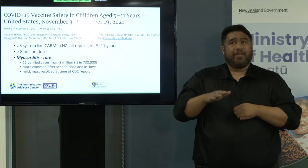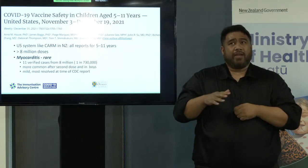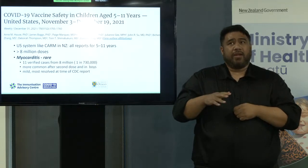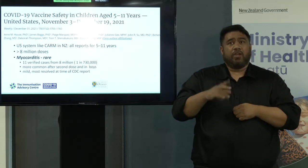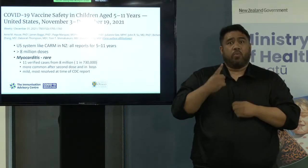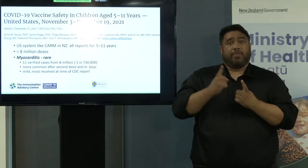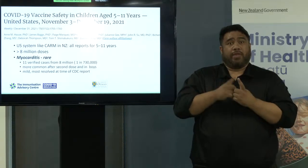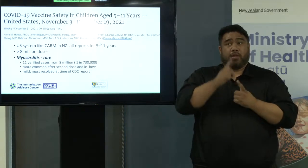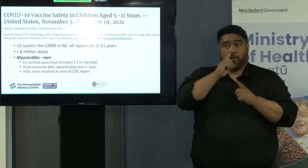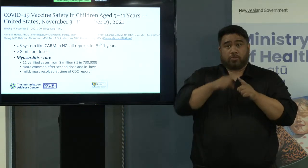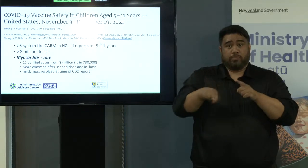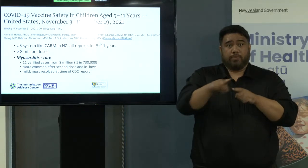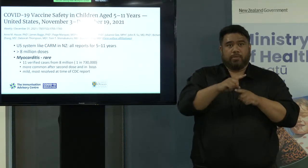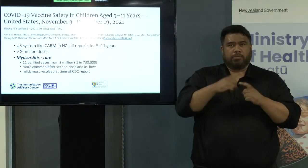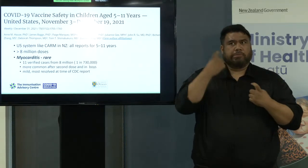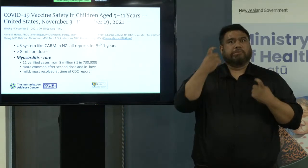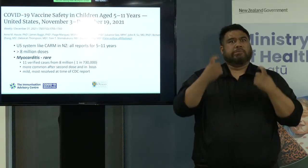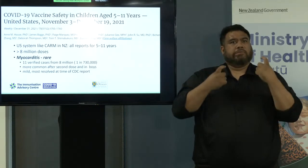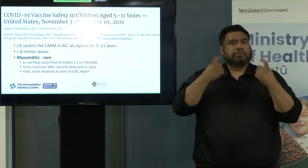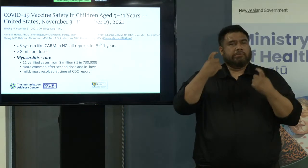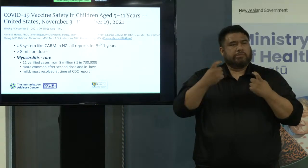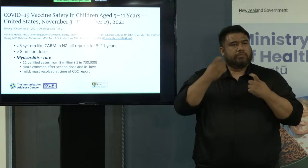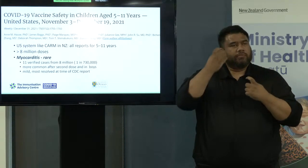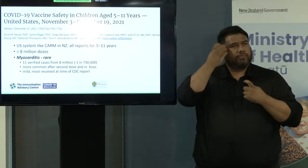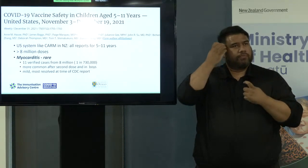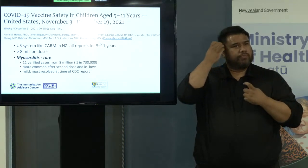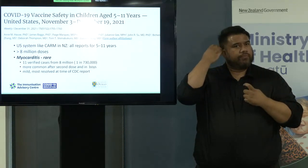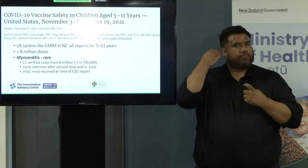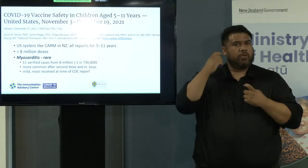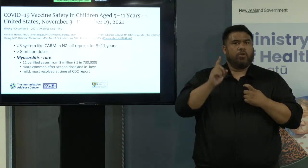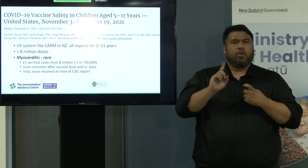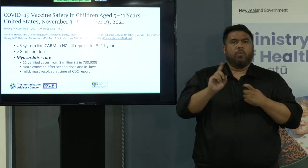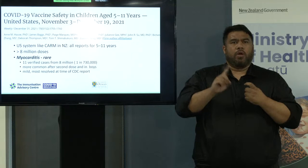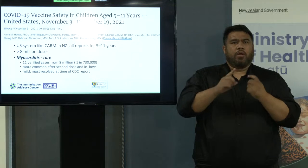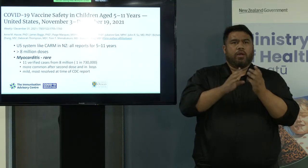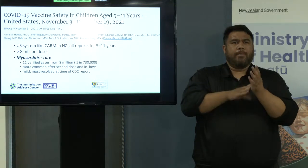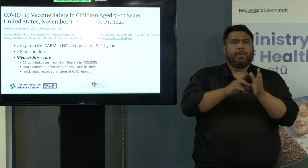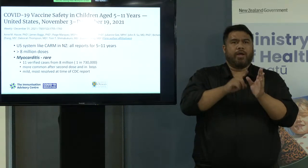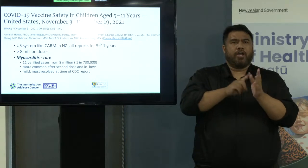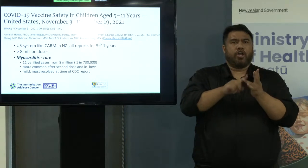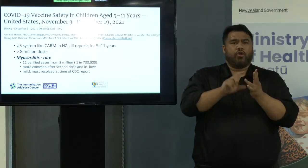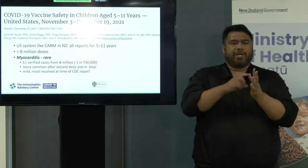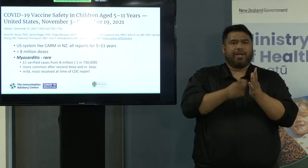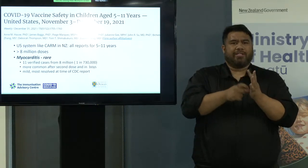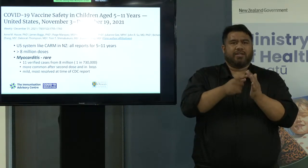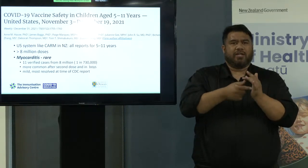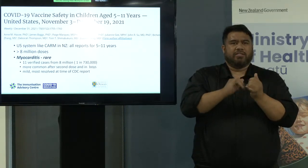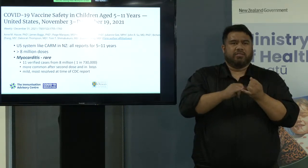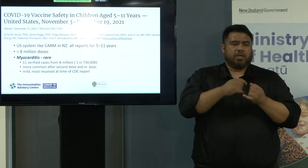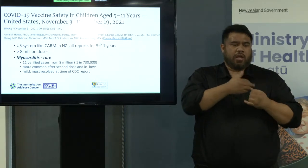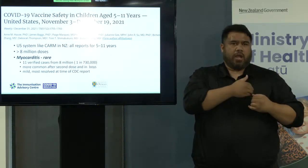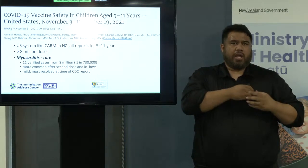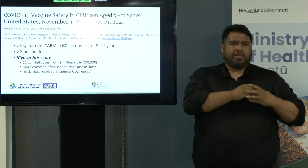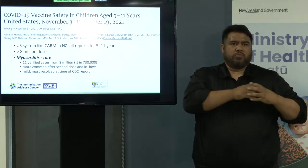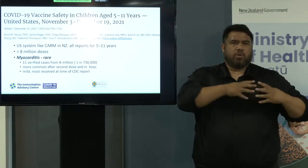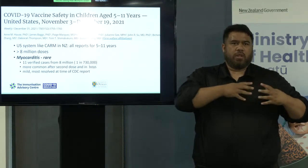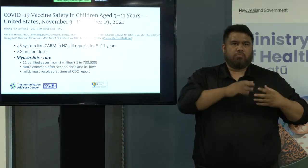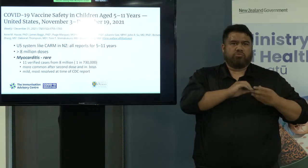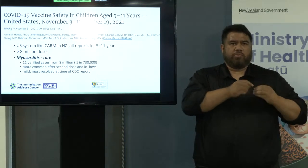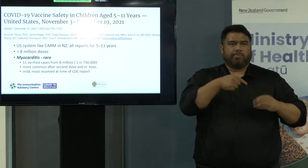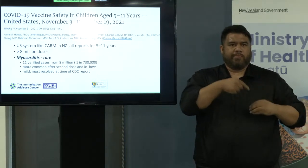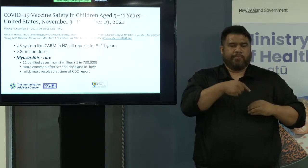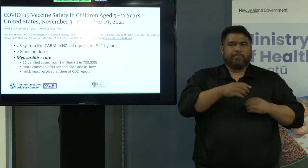have been concerned about, because we've heard so much about myocarditis, even though it is also rare as a side effect of the Pfizer vaccine,